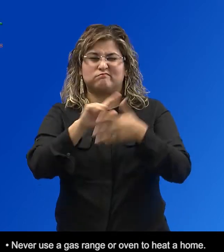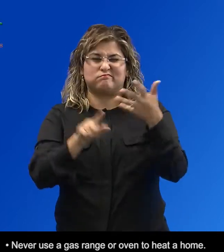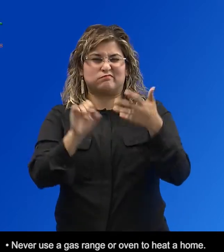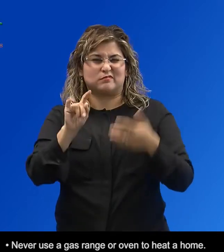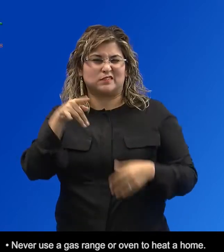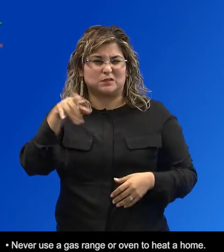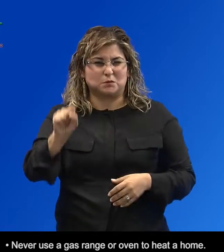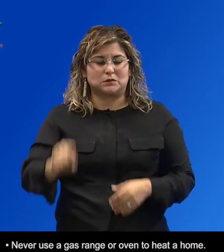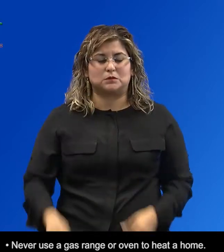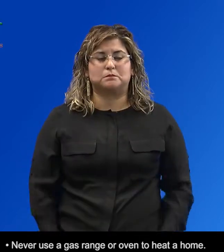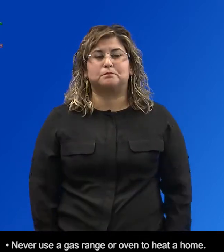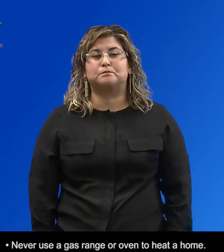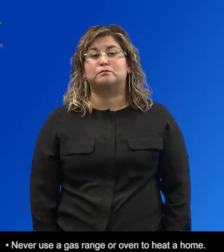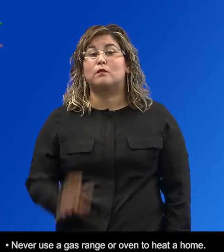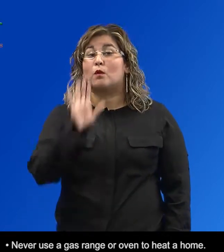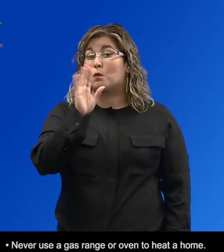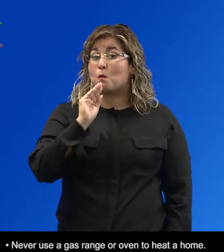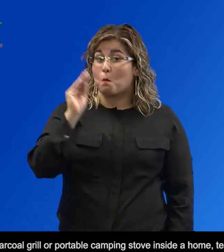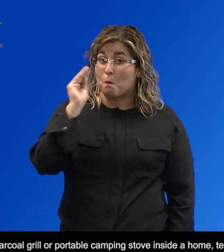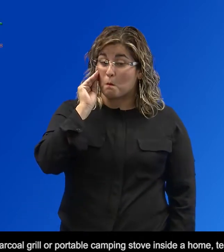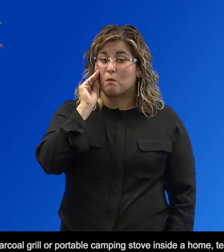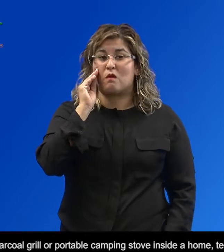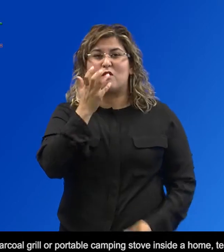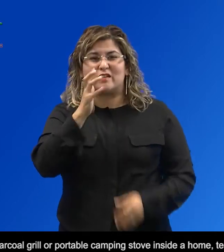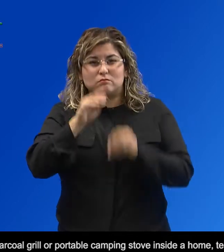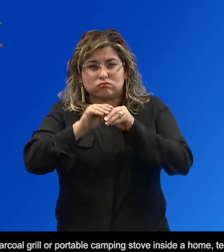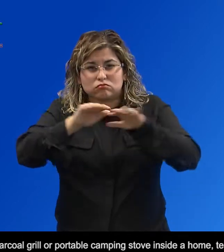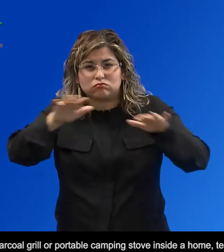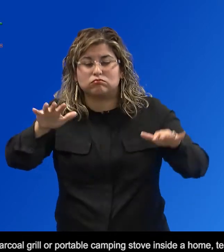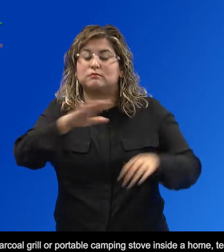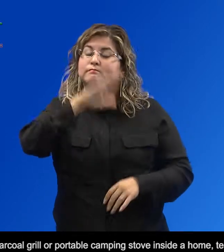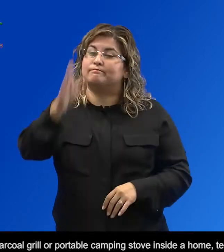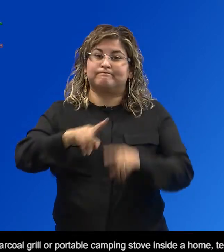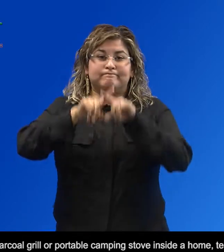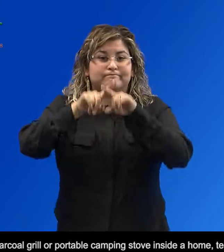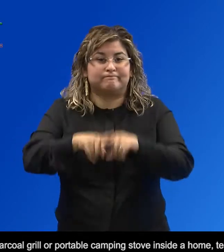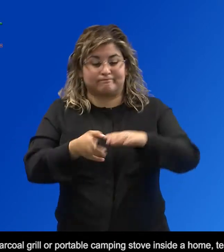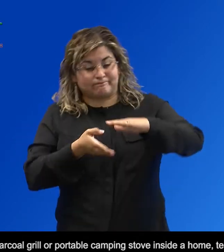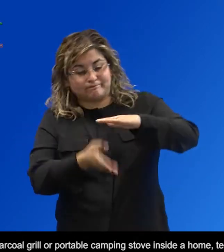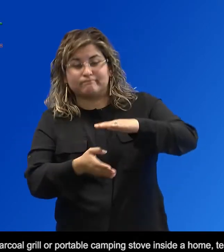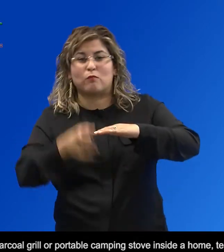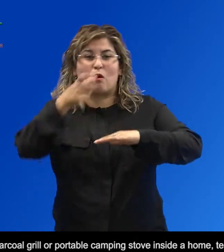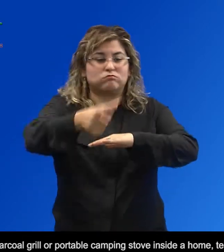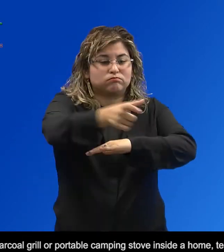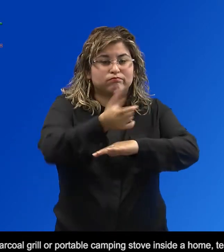home. Never use a charcoal grill or portable camping stove inside a